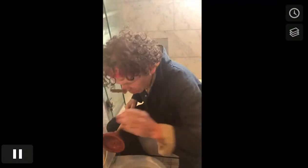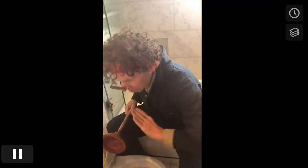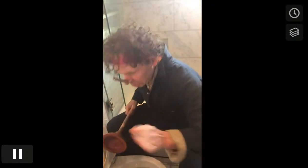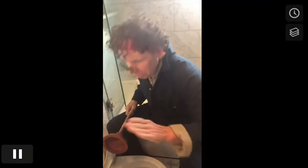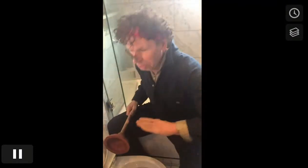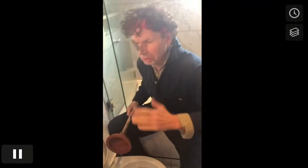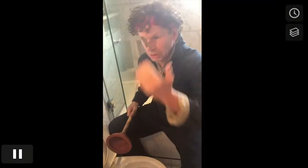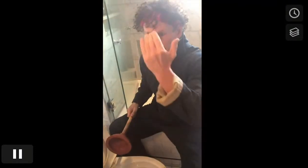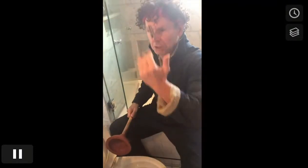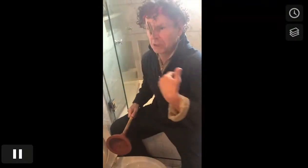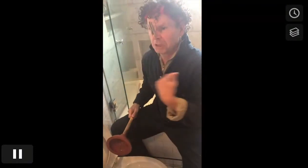Woo-hoo.